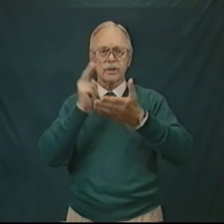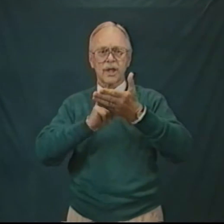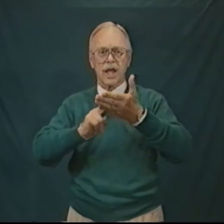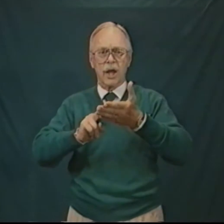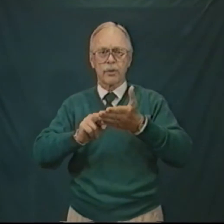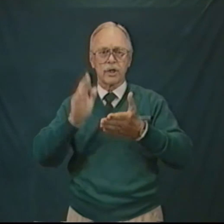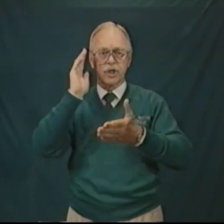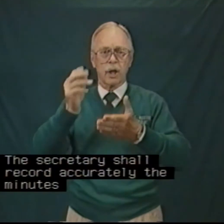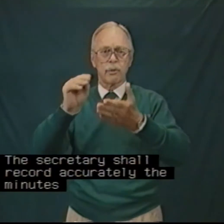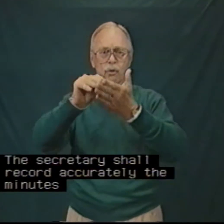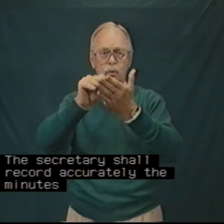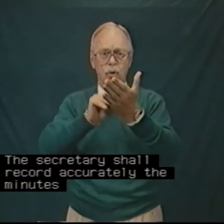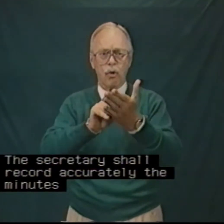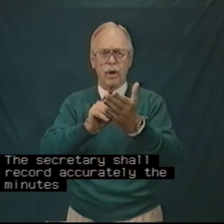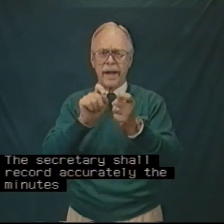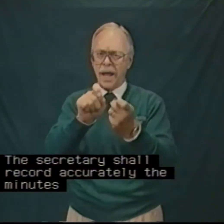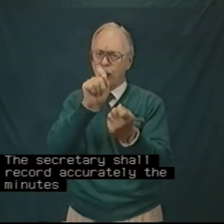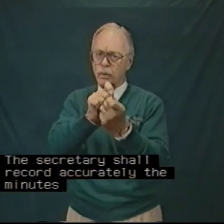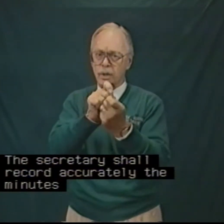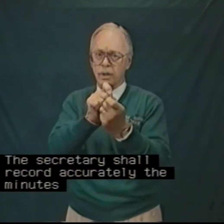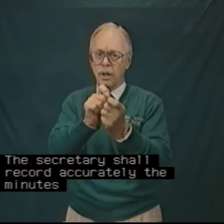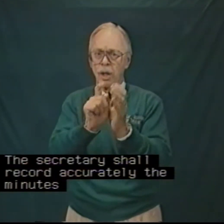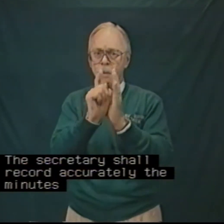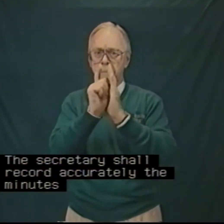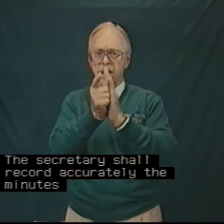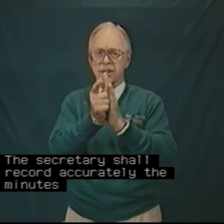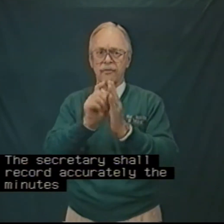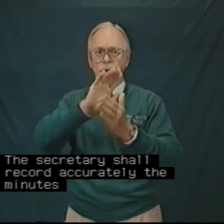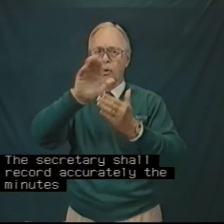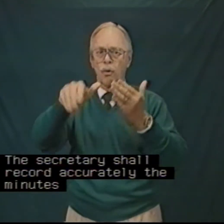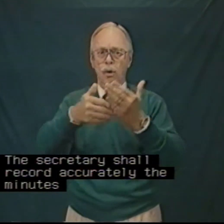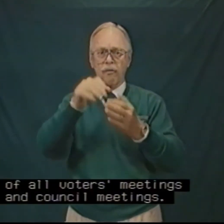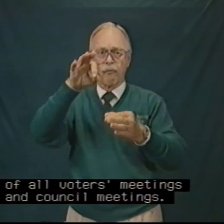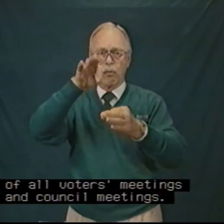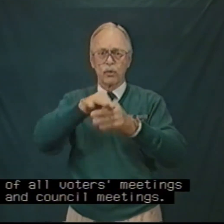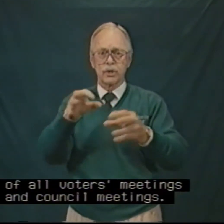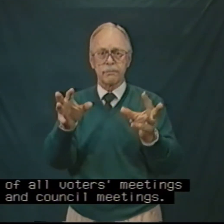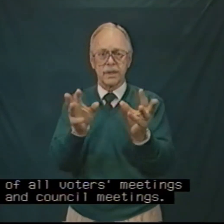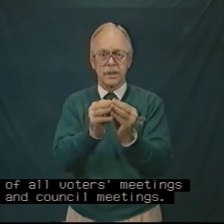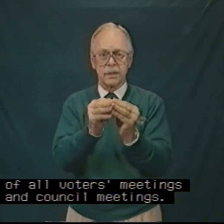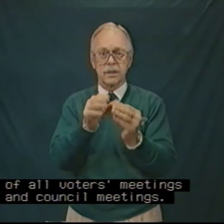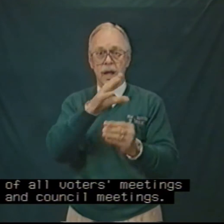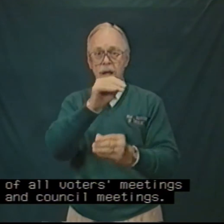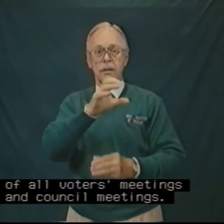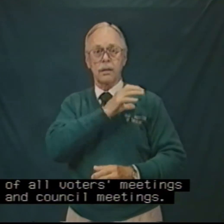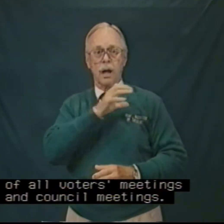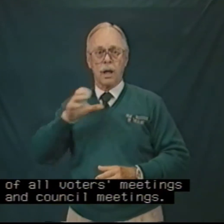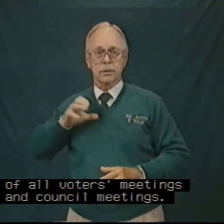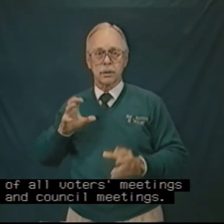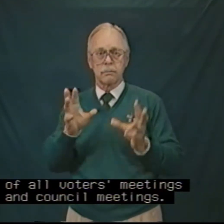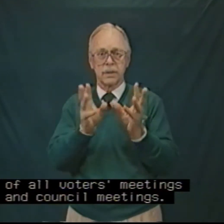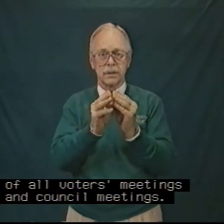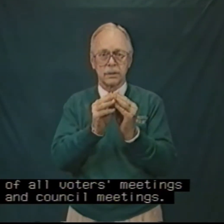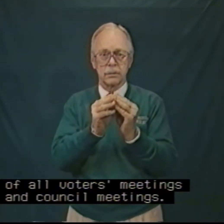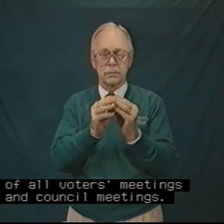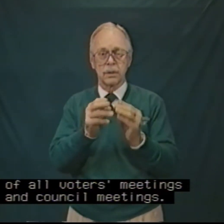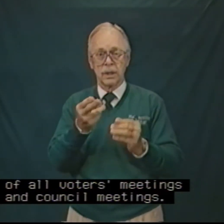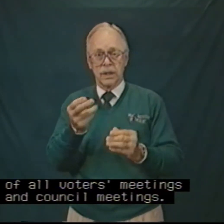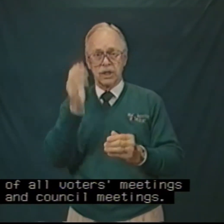The Secretary shall record accurately the minutes of all voters' meetings and Council meetings. He shall